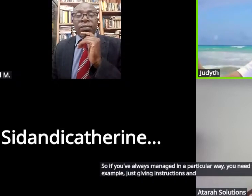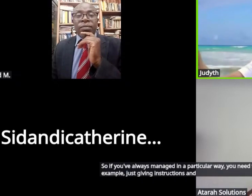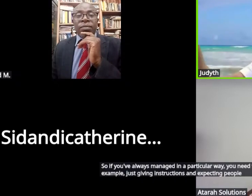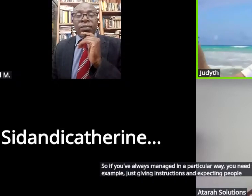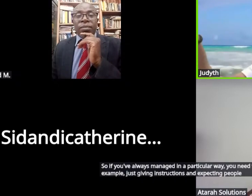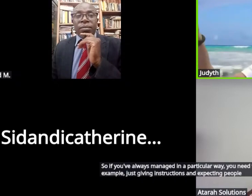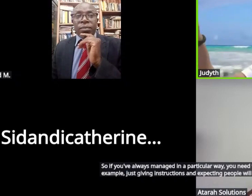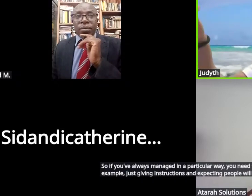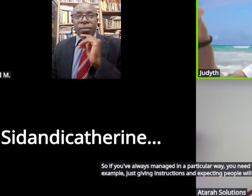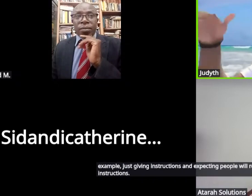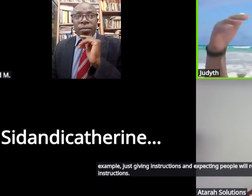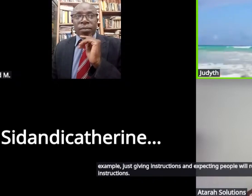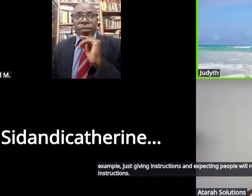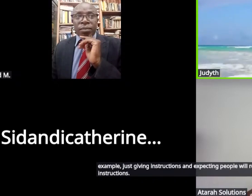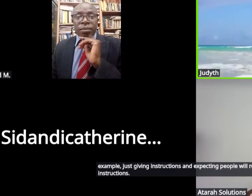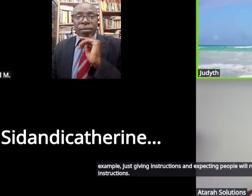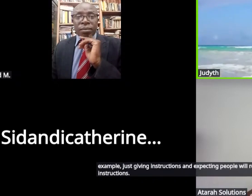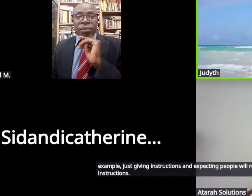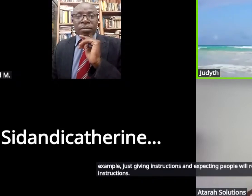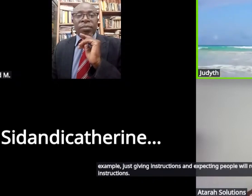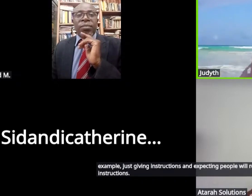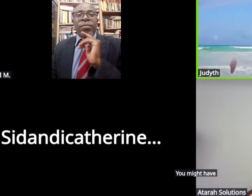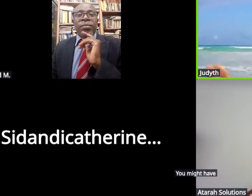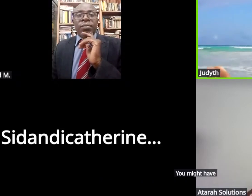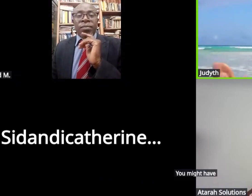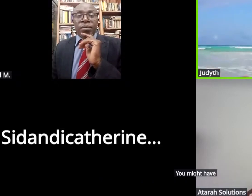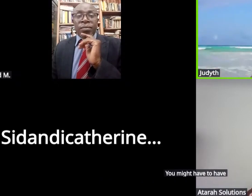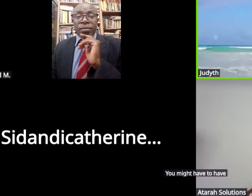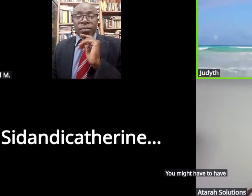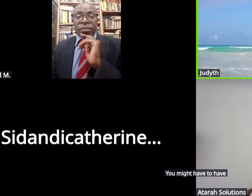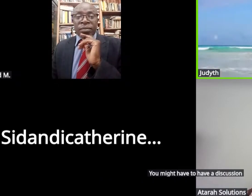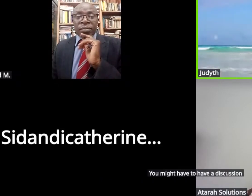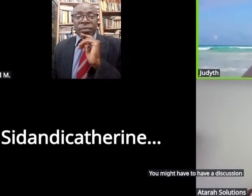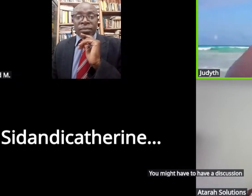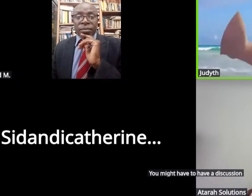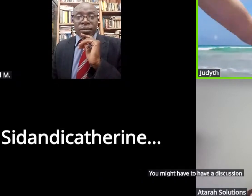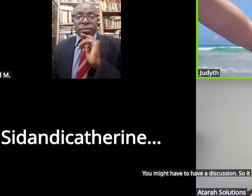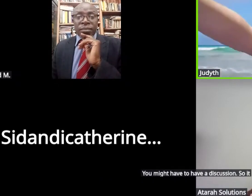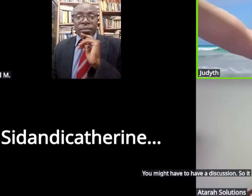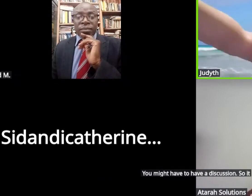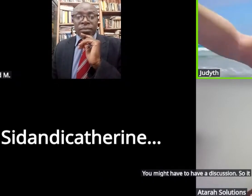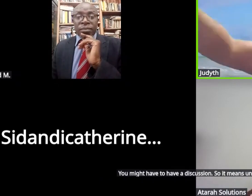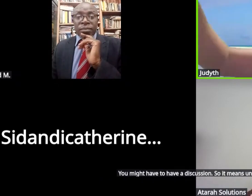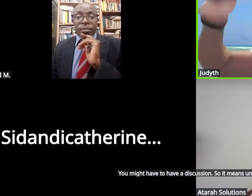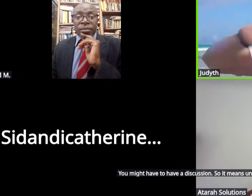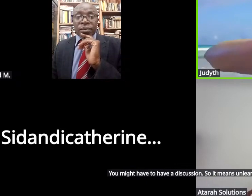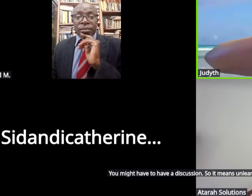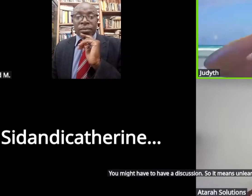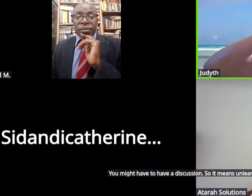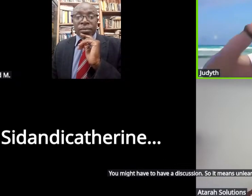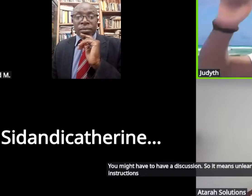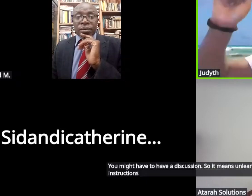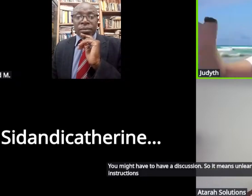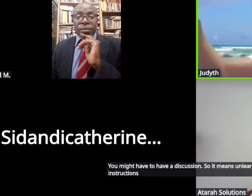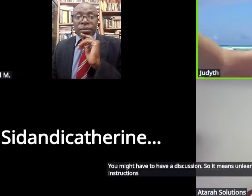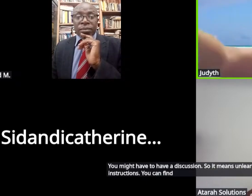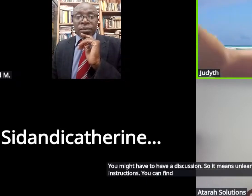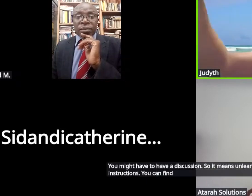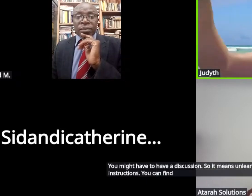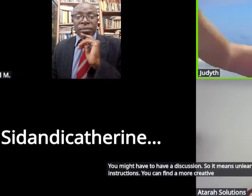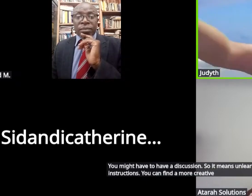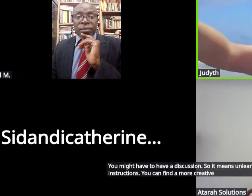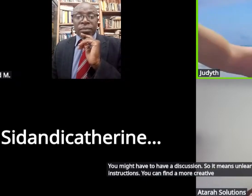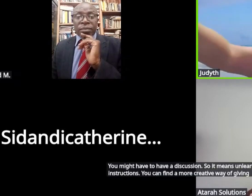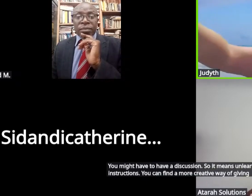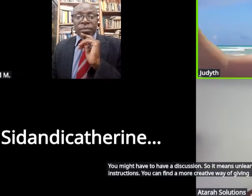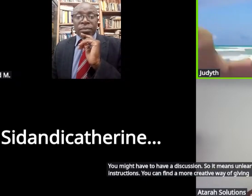to those instructions. You might have to have a discussion. So it means unlearning, giving instructions. You can find a more creative way of giving